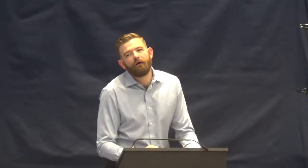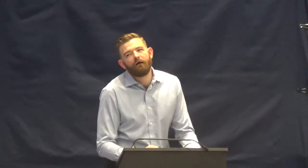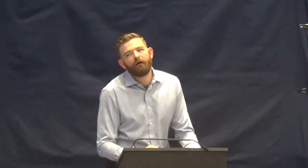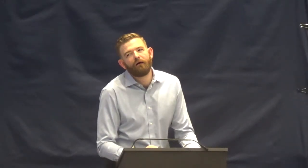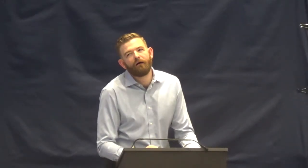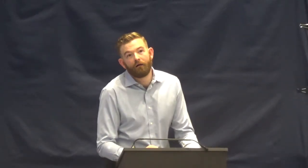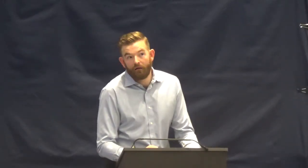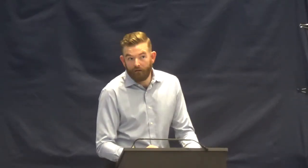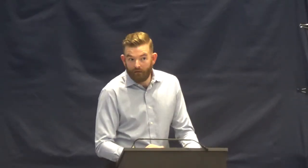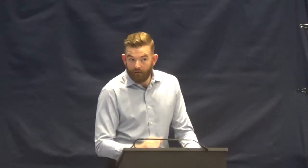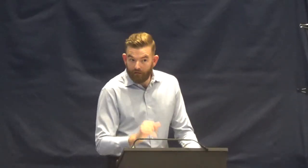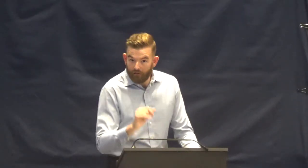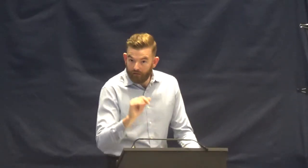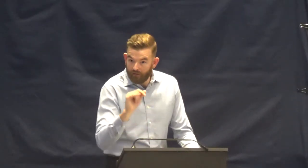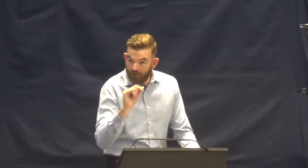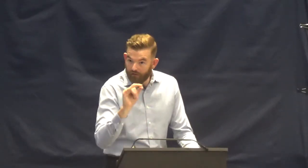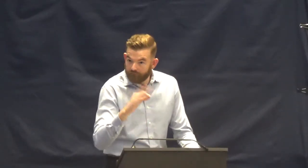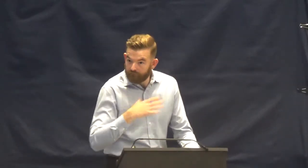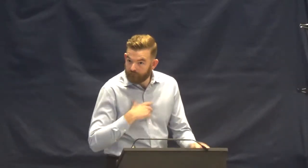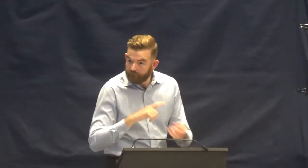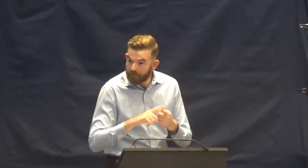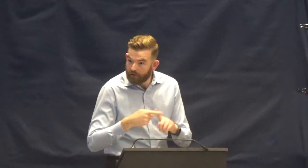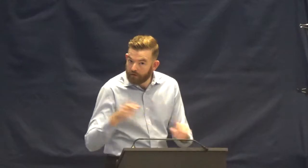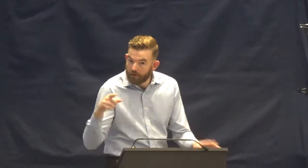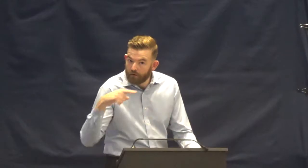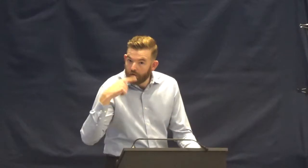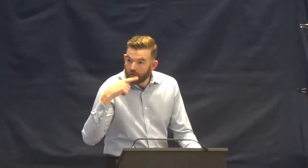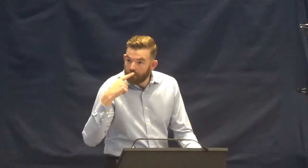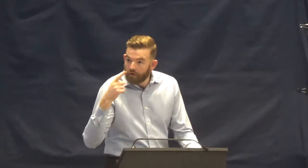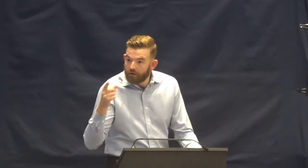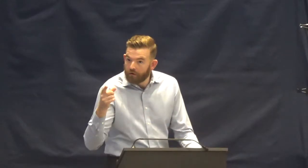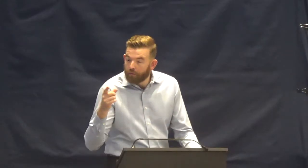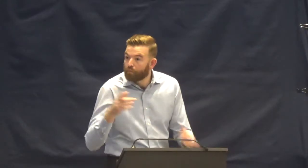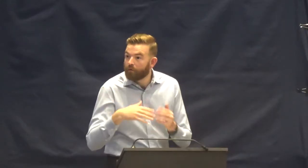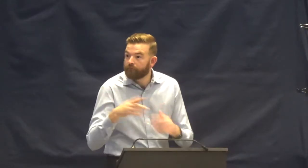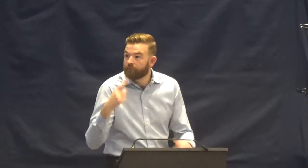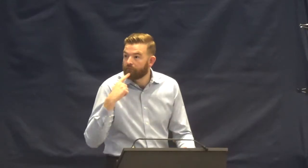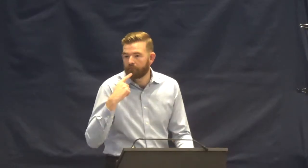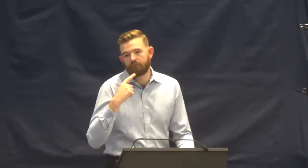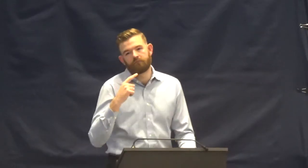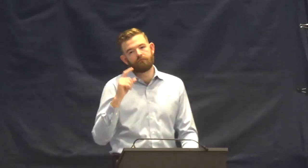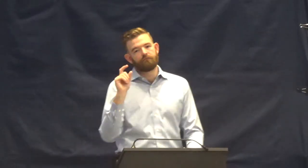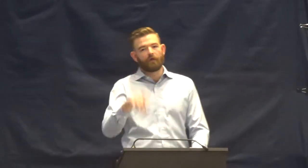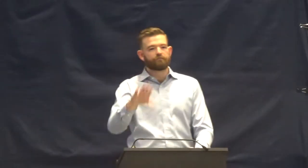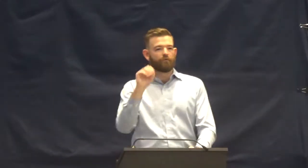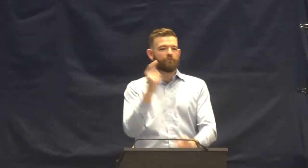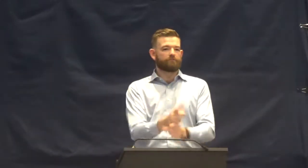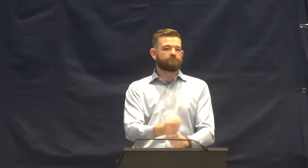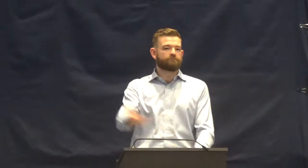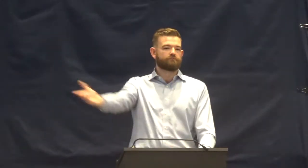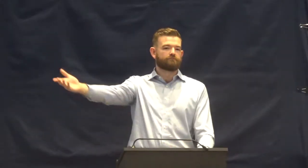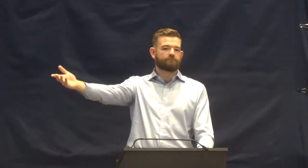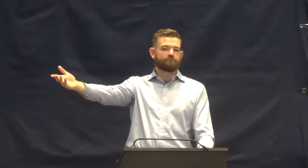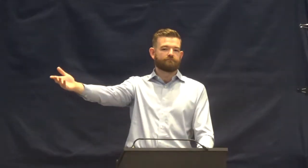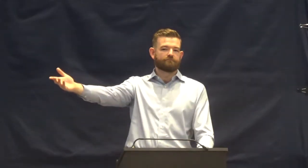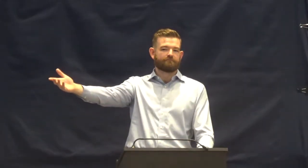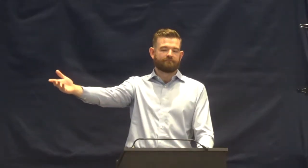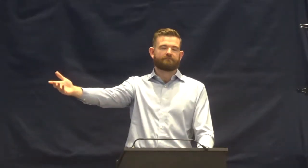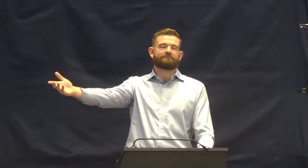me this is true. And I say, oh, you know, if your hearing friend told you, well, I